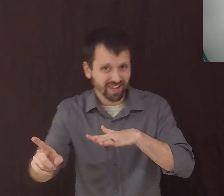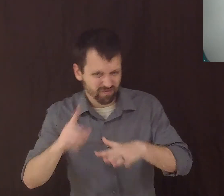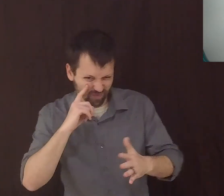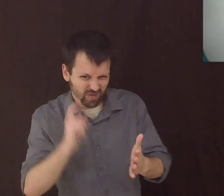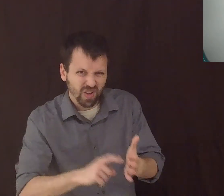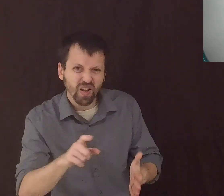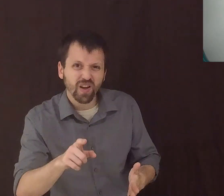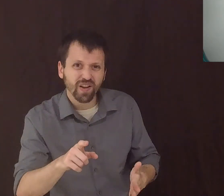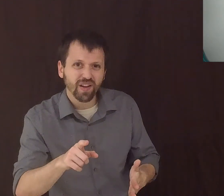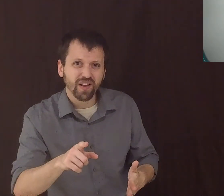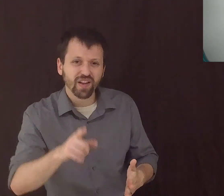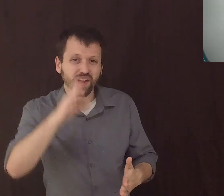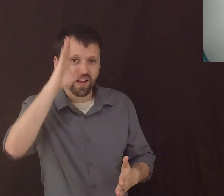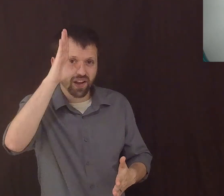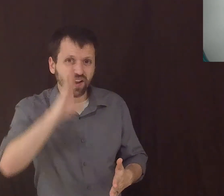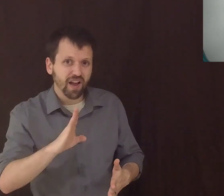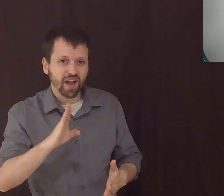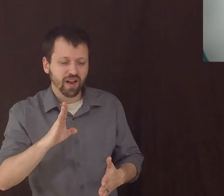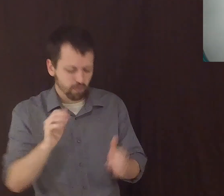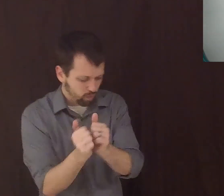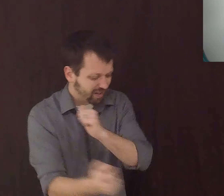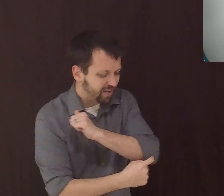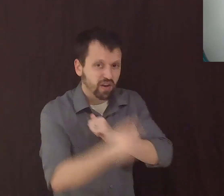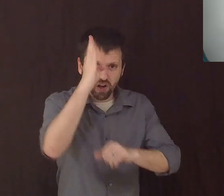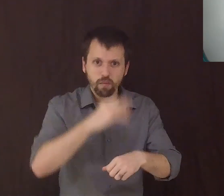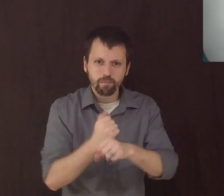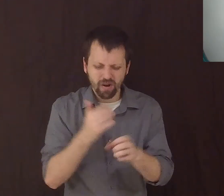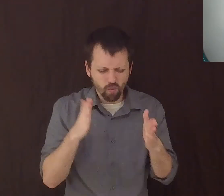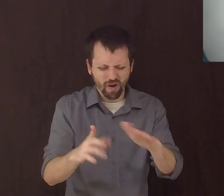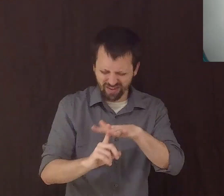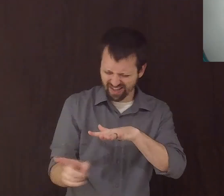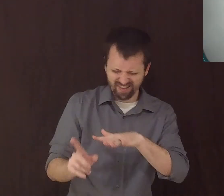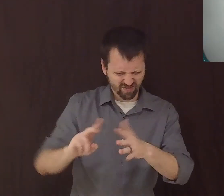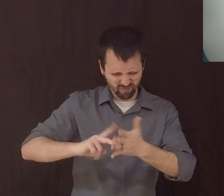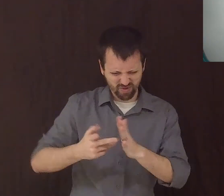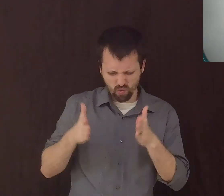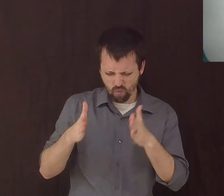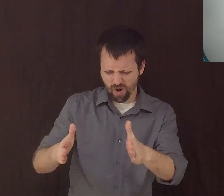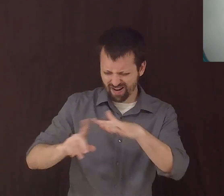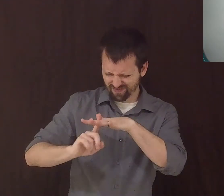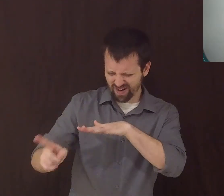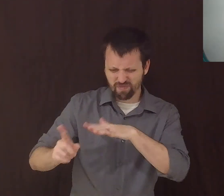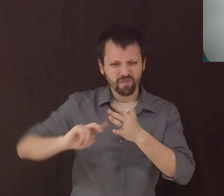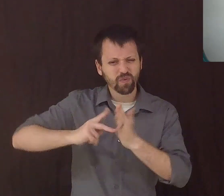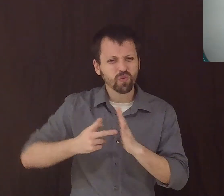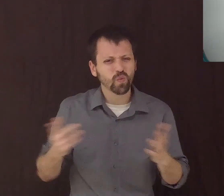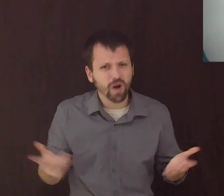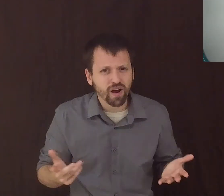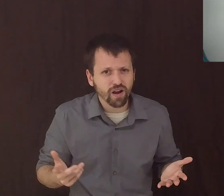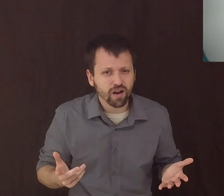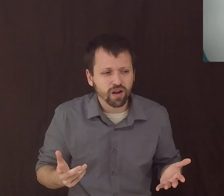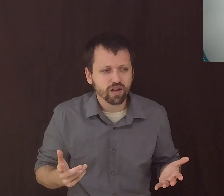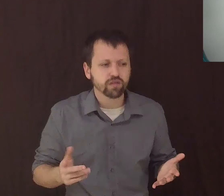says God will with the temptation make a way of escape. Say, what is that all about, the way of escape? Well, you know,